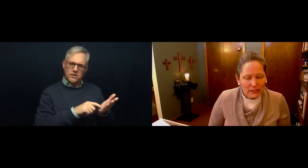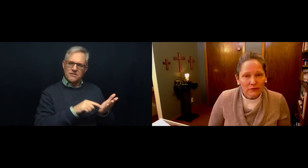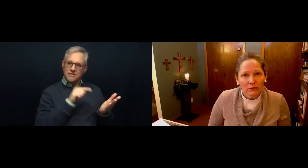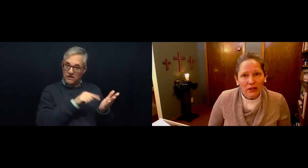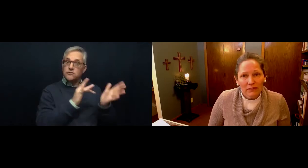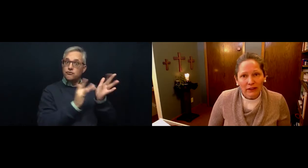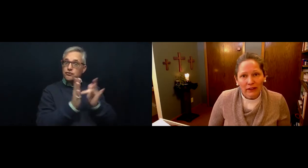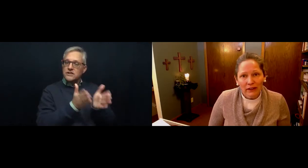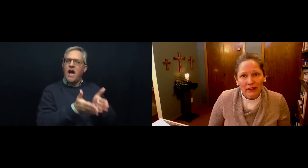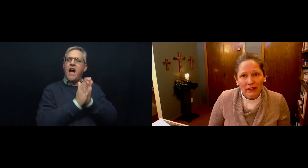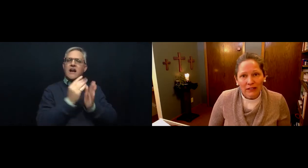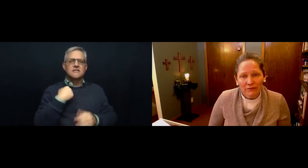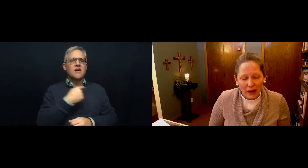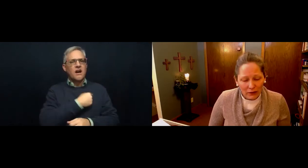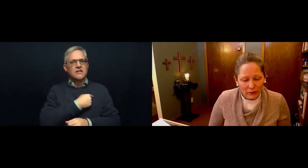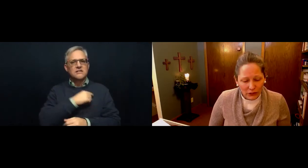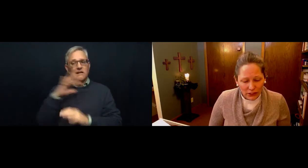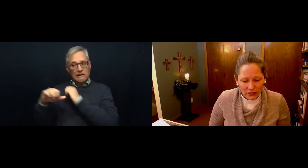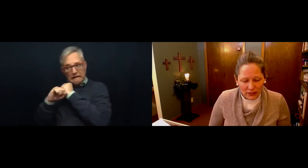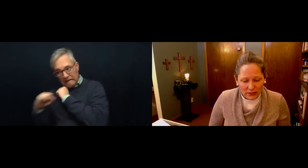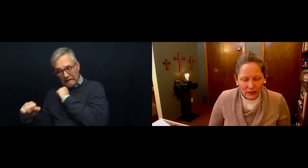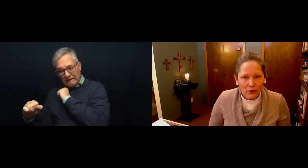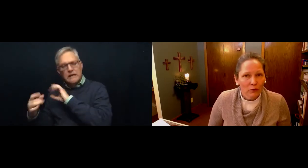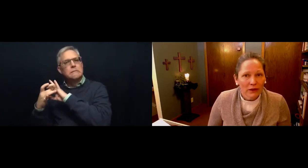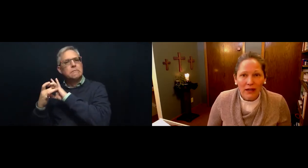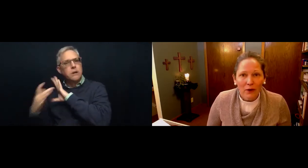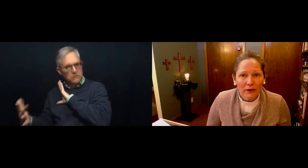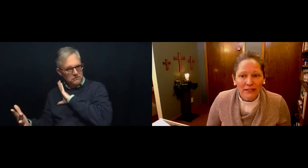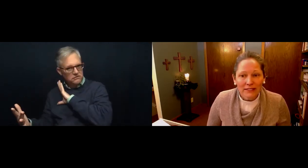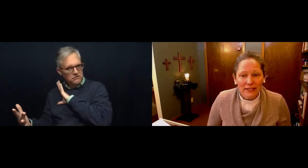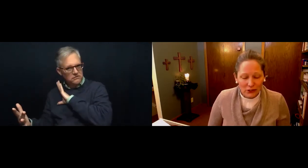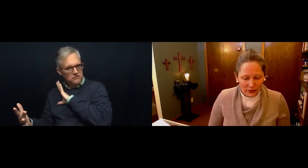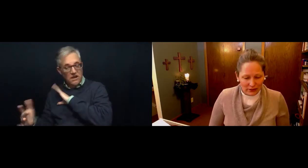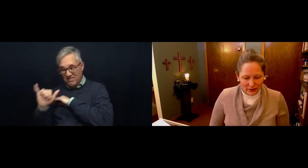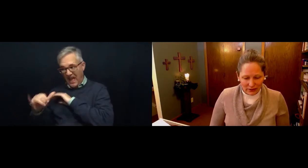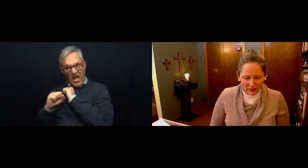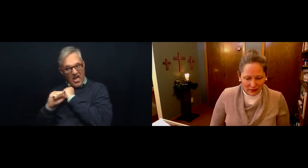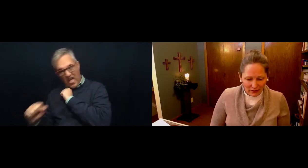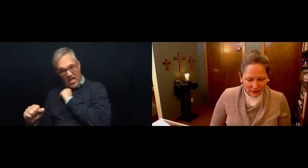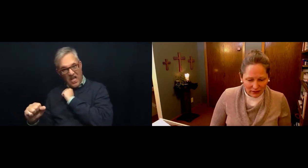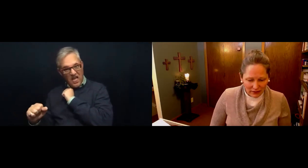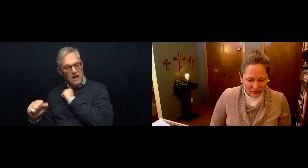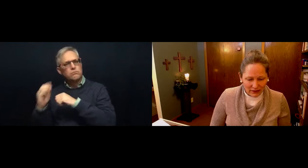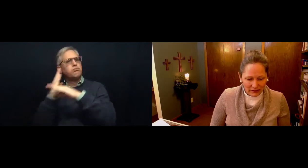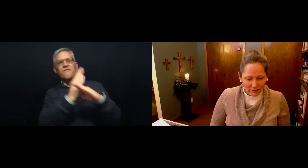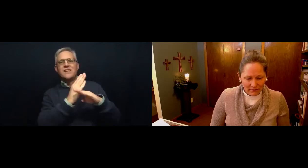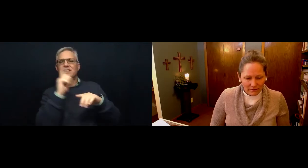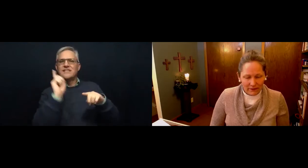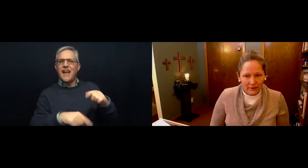keep us from loving and following Jesus without hesitation.